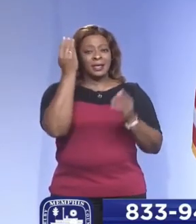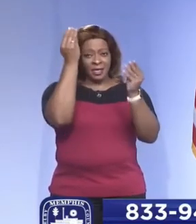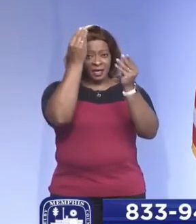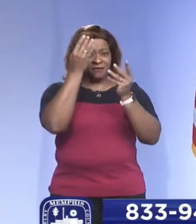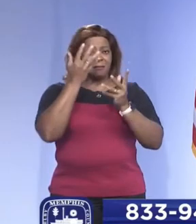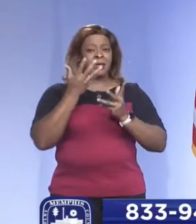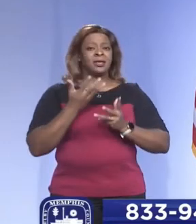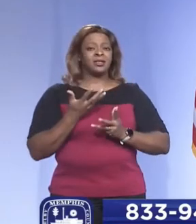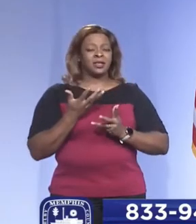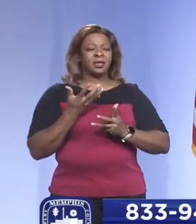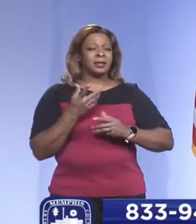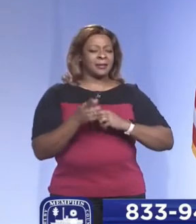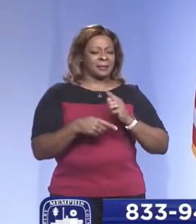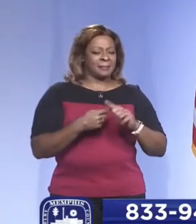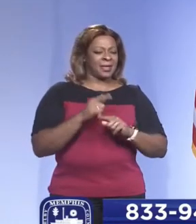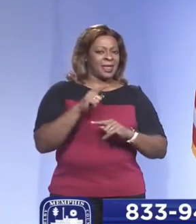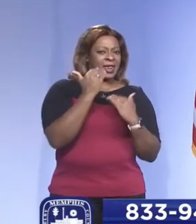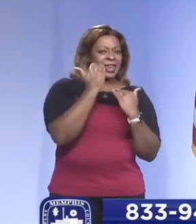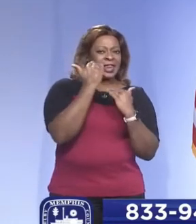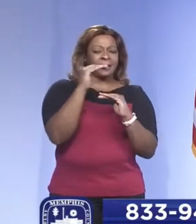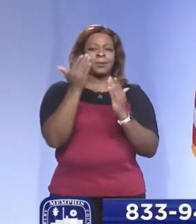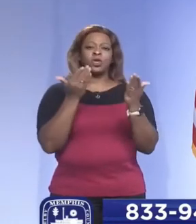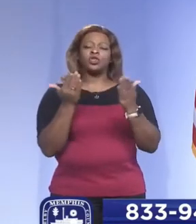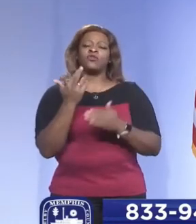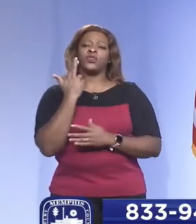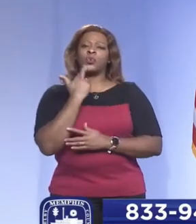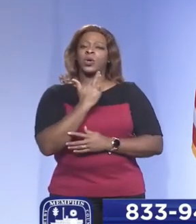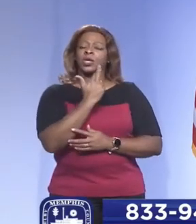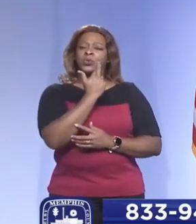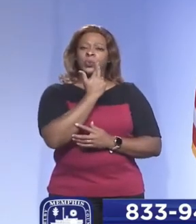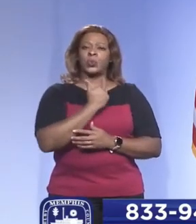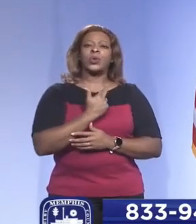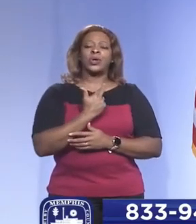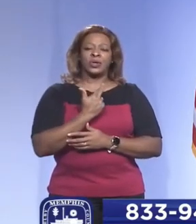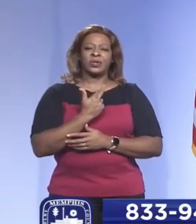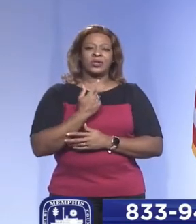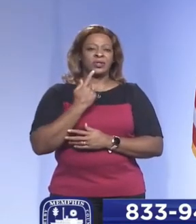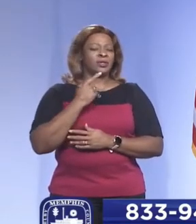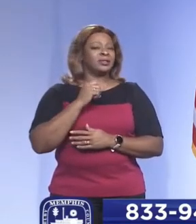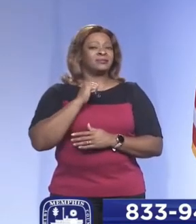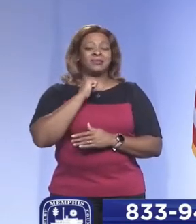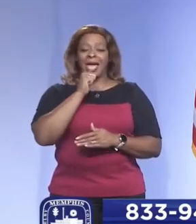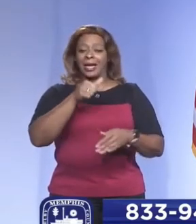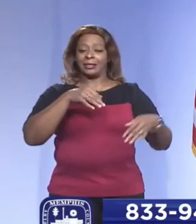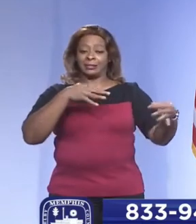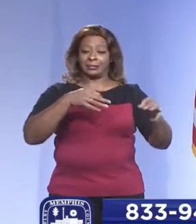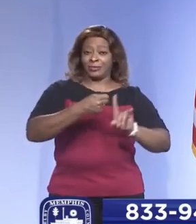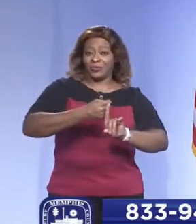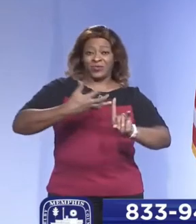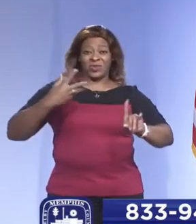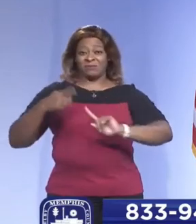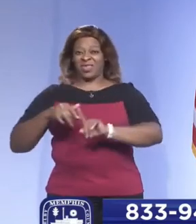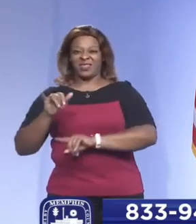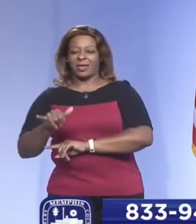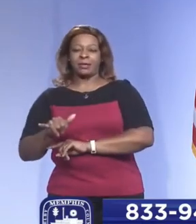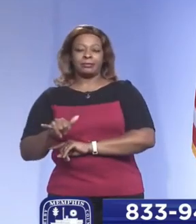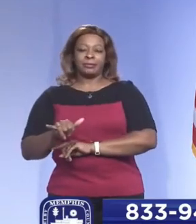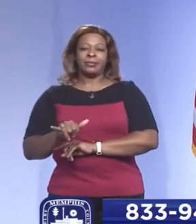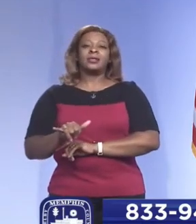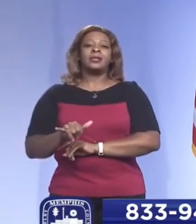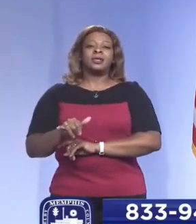information about limited services restaurants. I won't go into great detail about